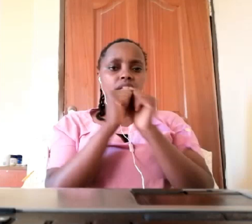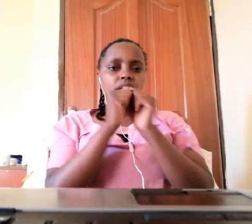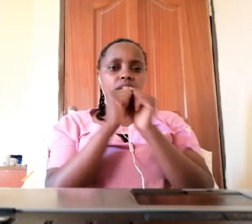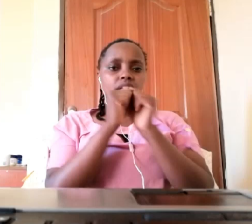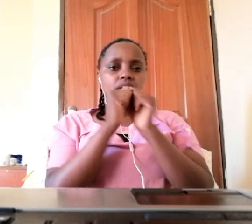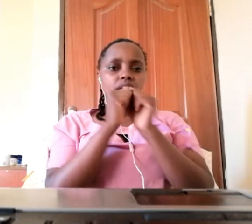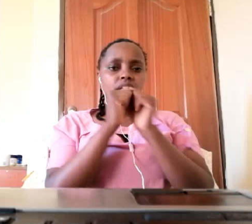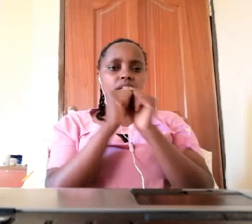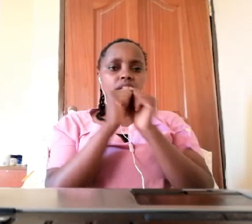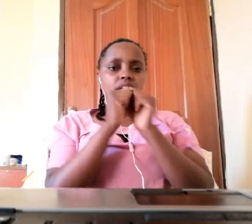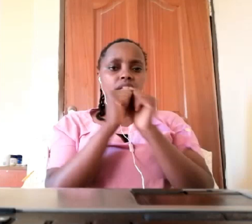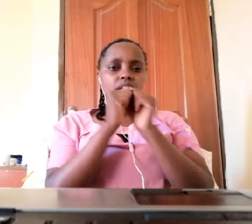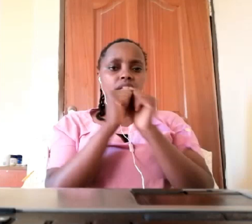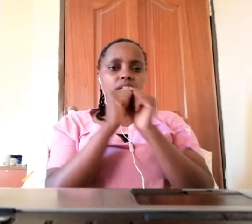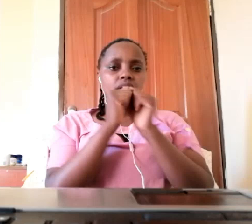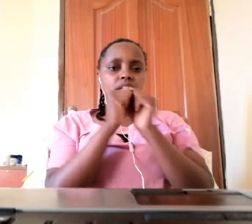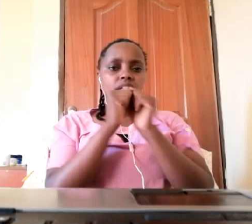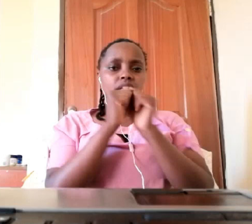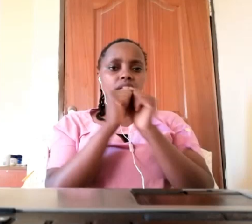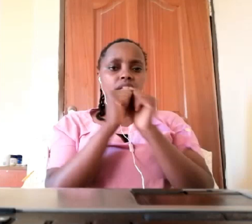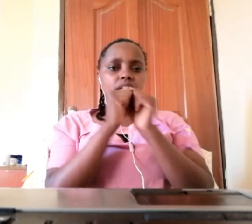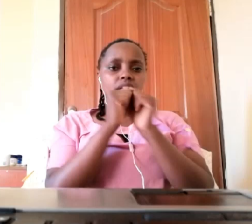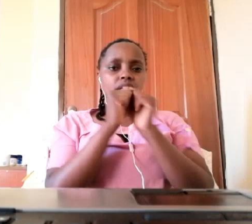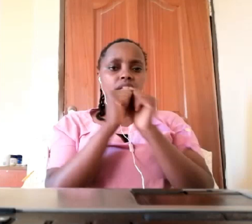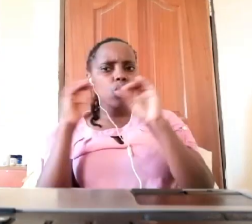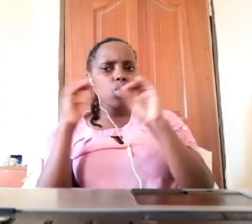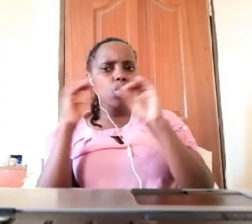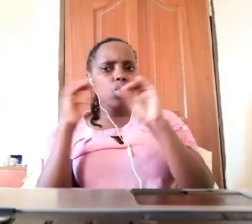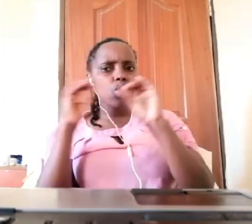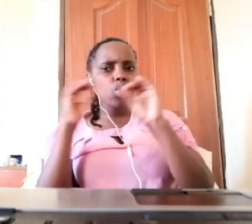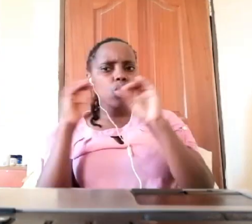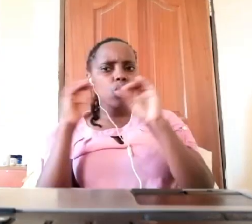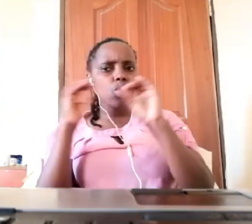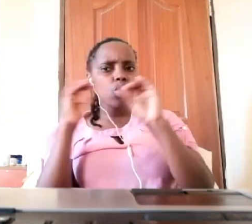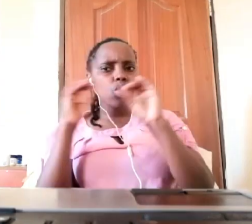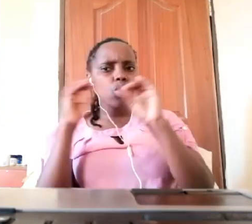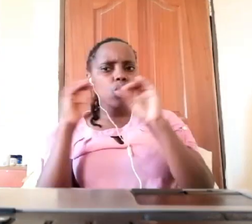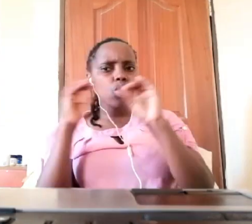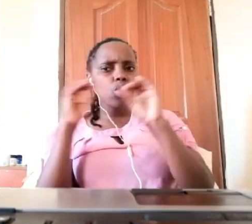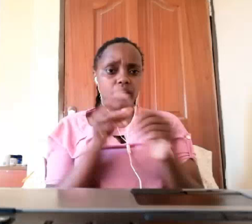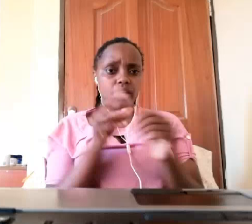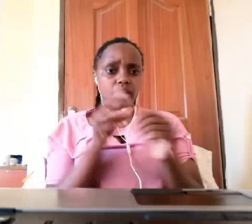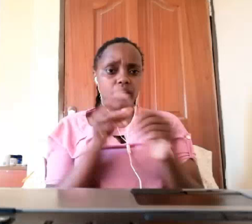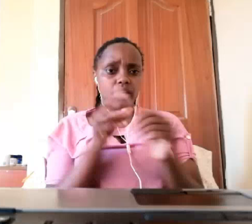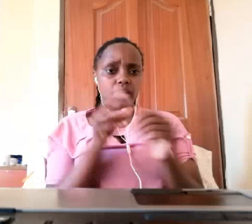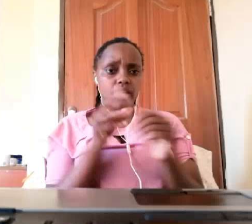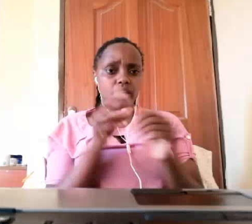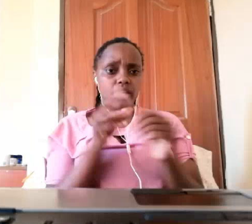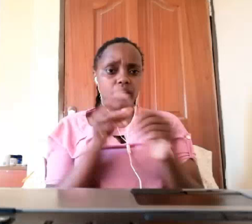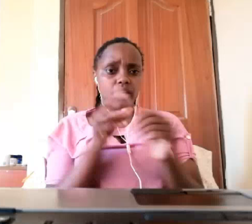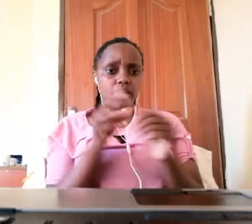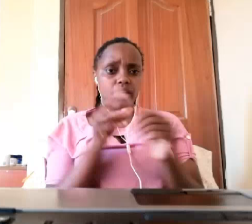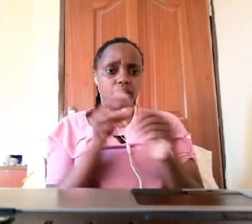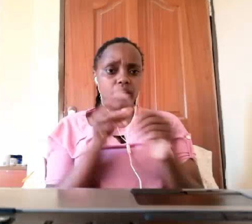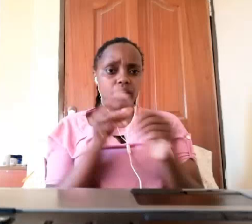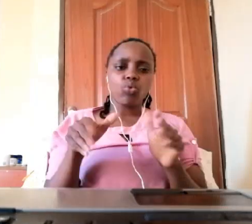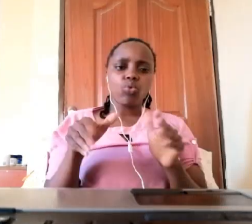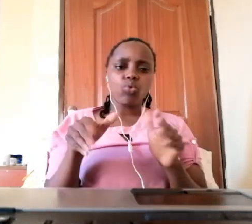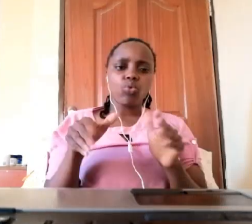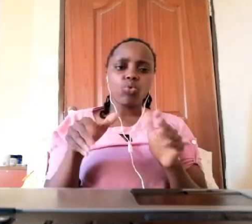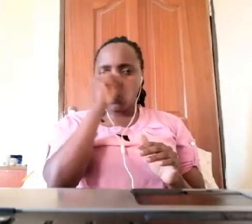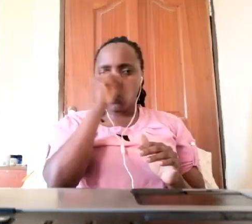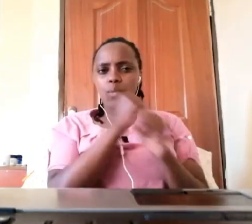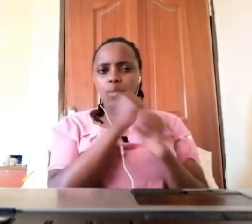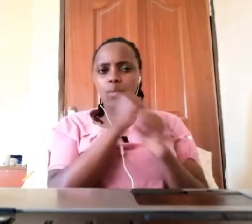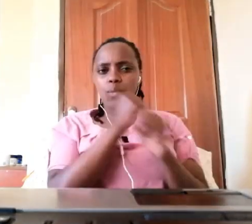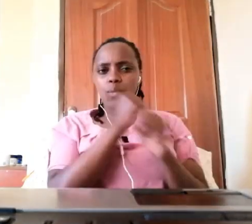finding out which organizations are already working with children with disabilities, street children,